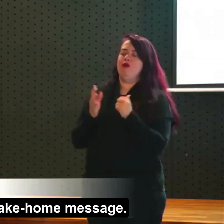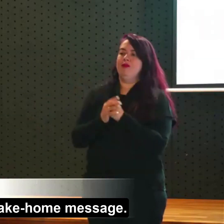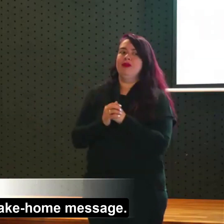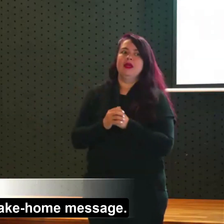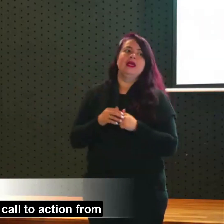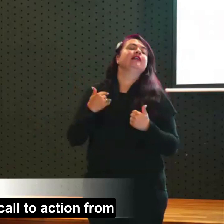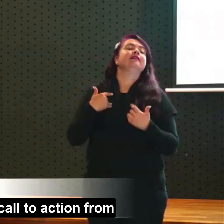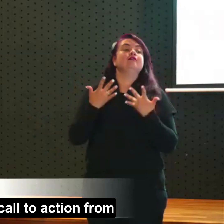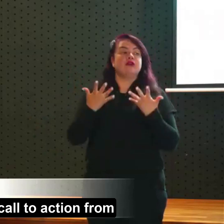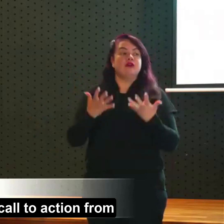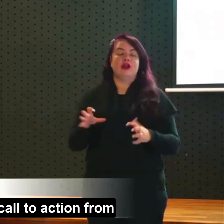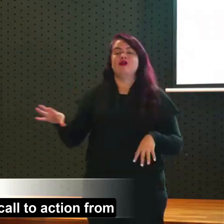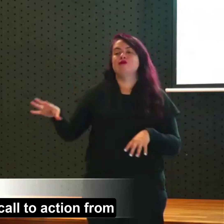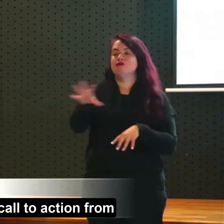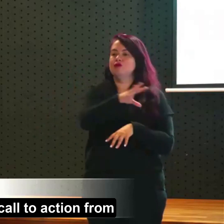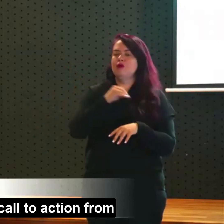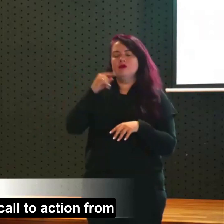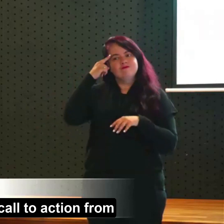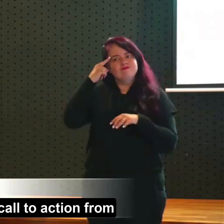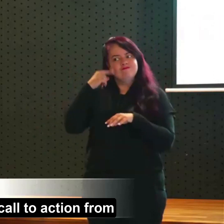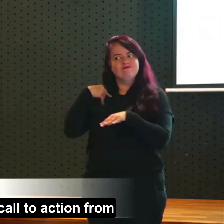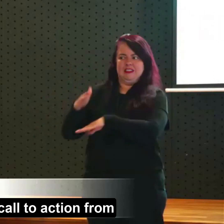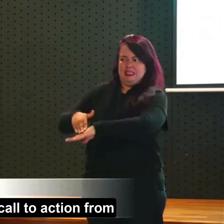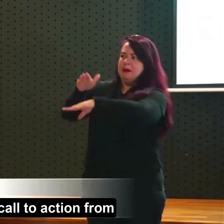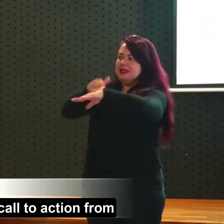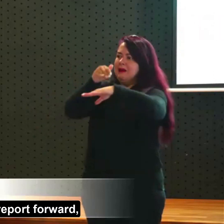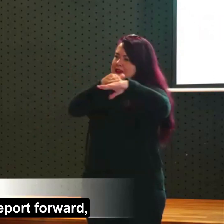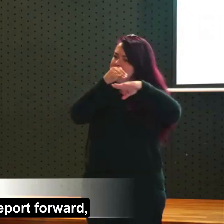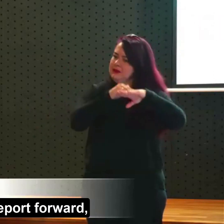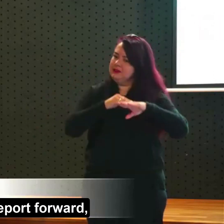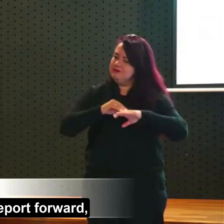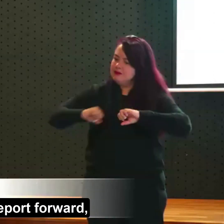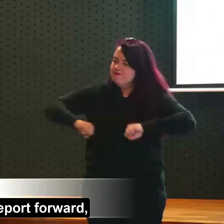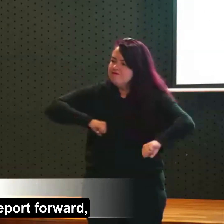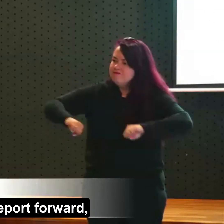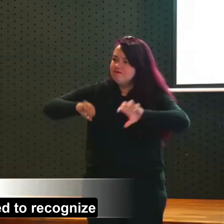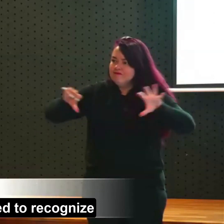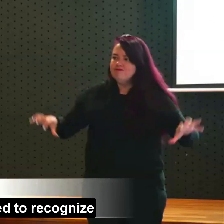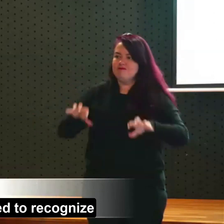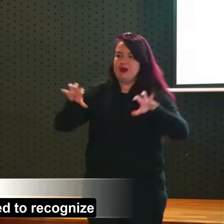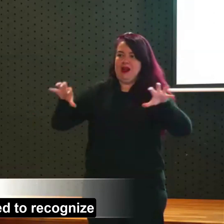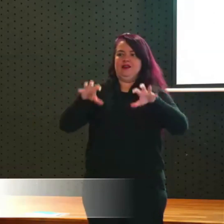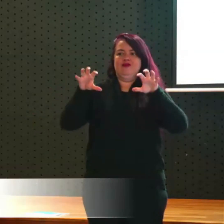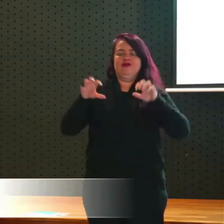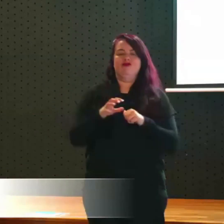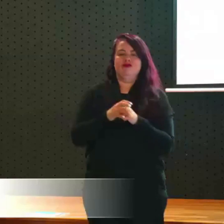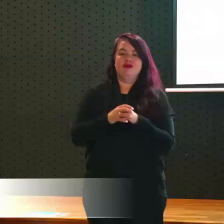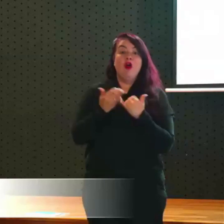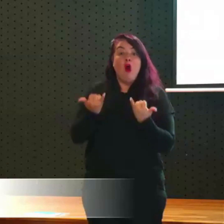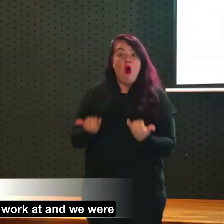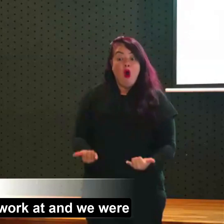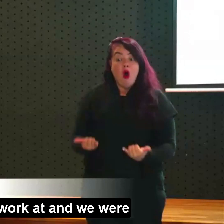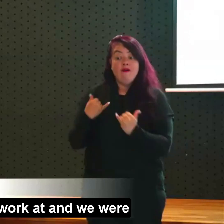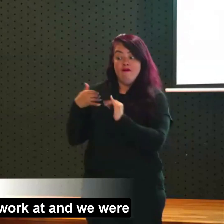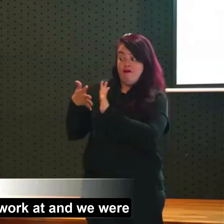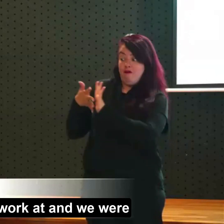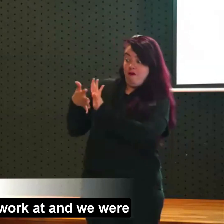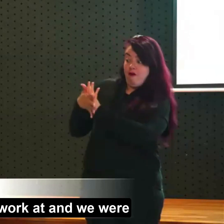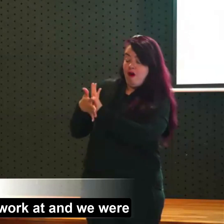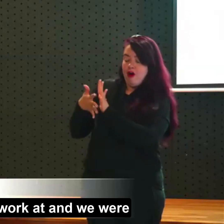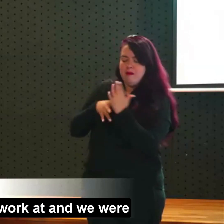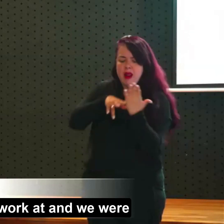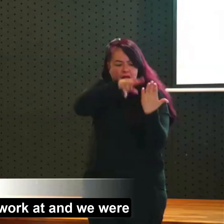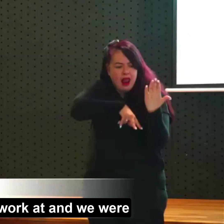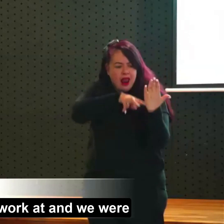a take-home message and as a call to action. From this report forward, we need to recognize where we have